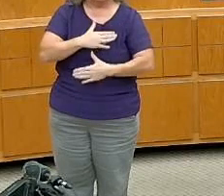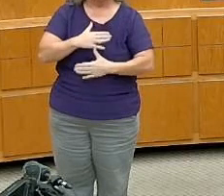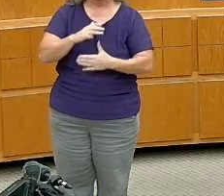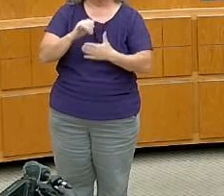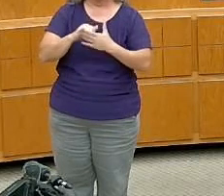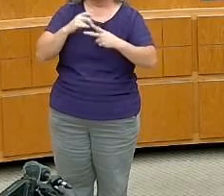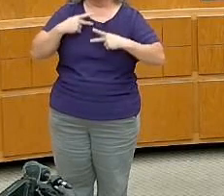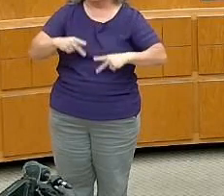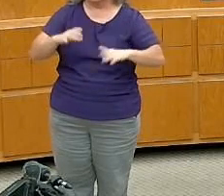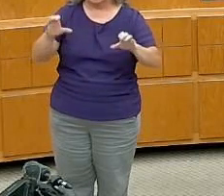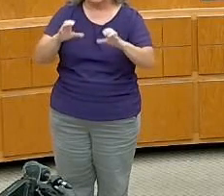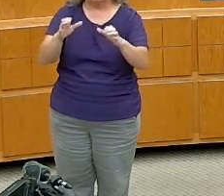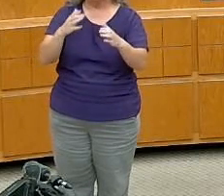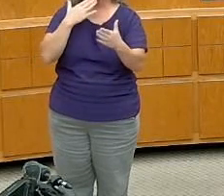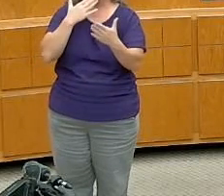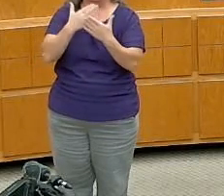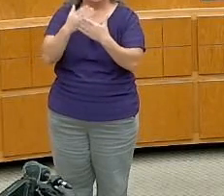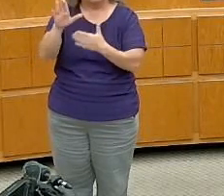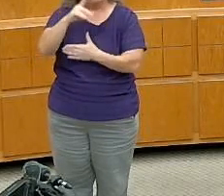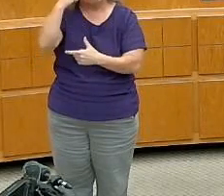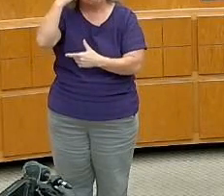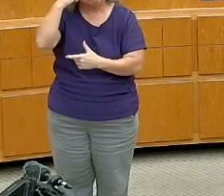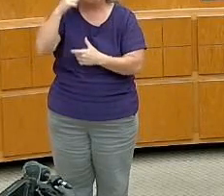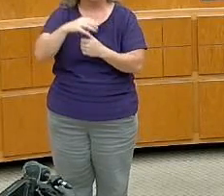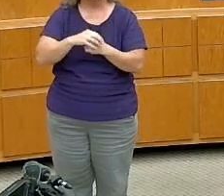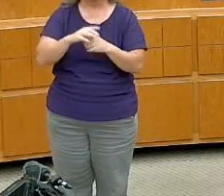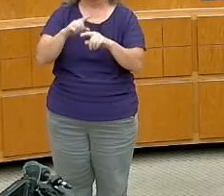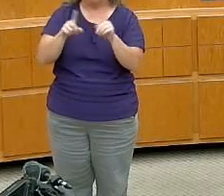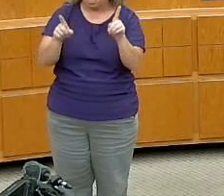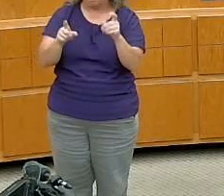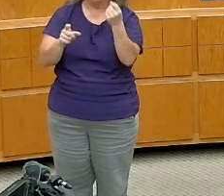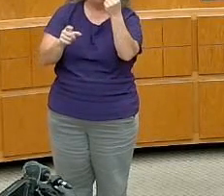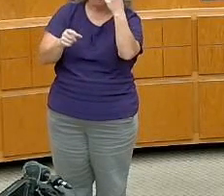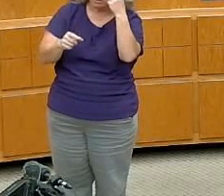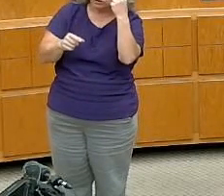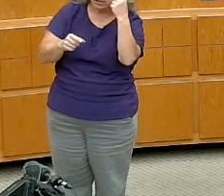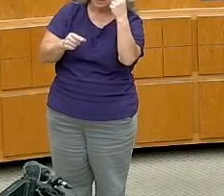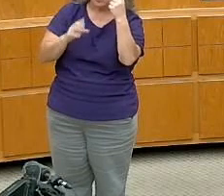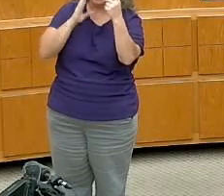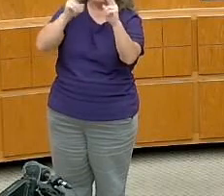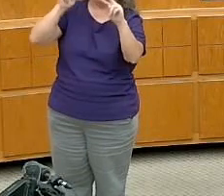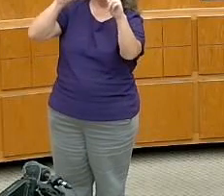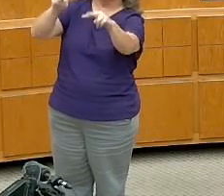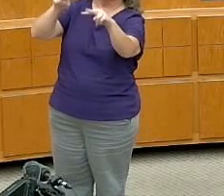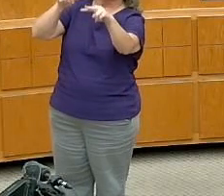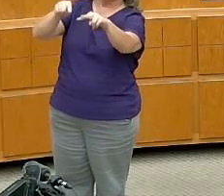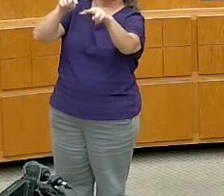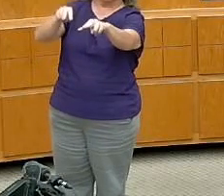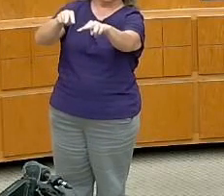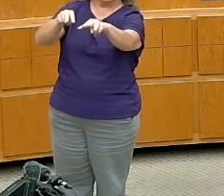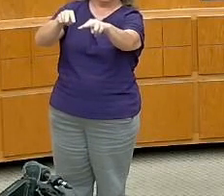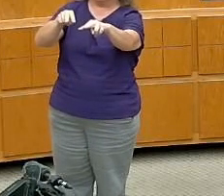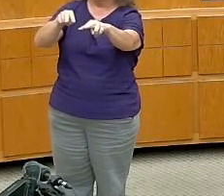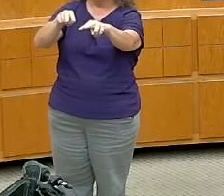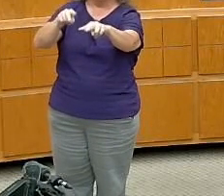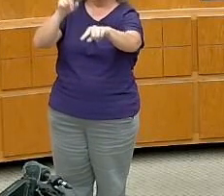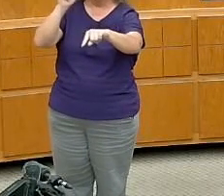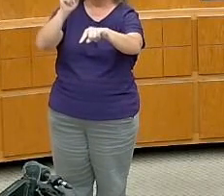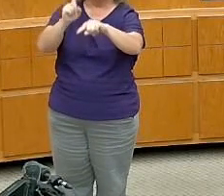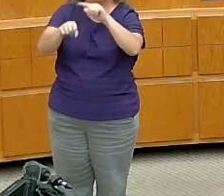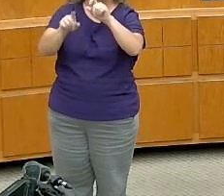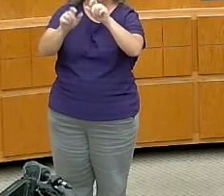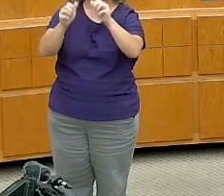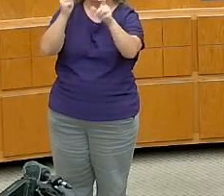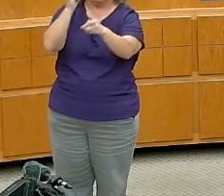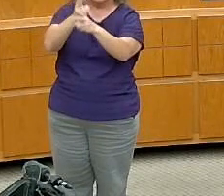good for our well-being. But make no mistake, they will be patrolled, they will be monitored, and if we cannot keep social distance,